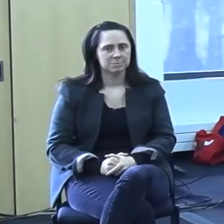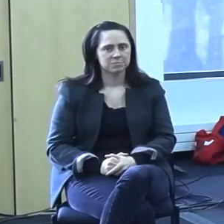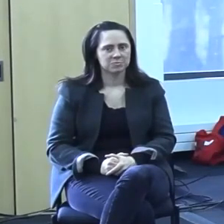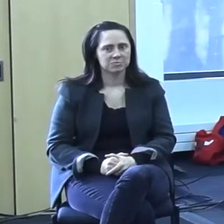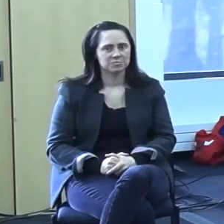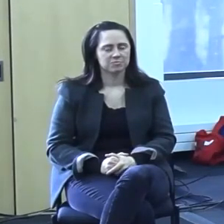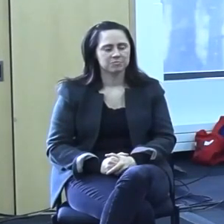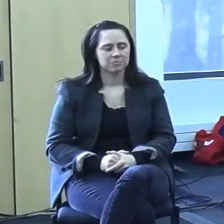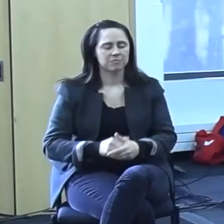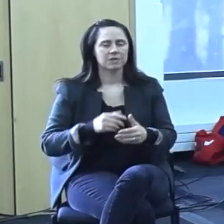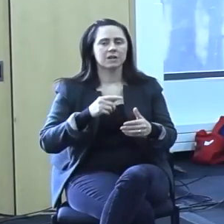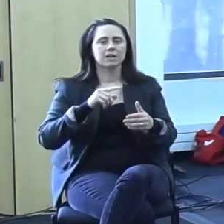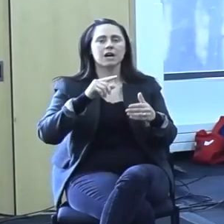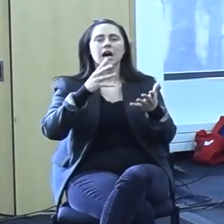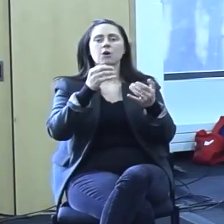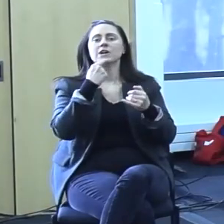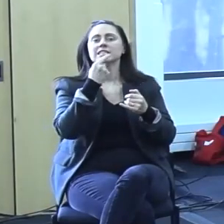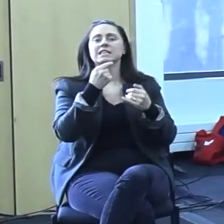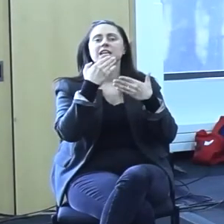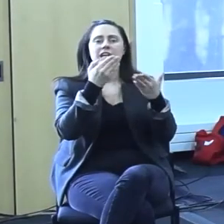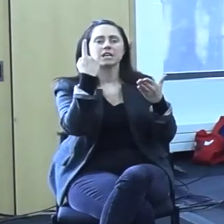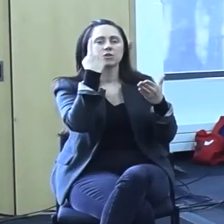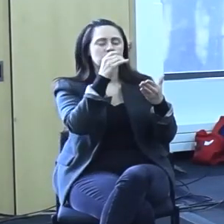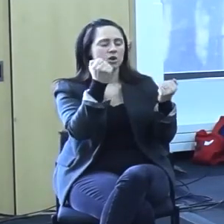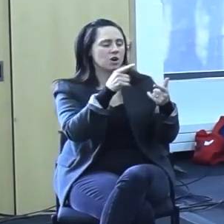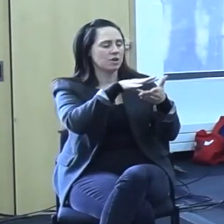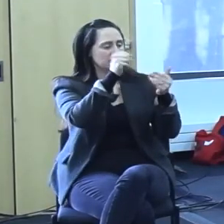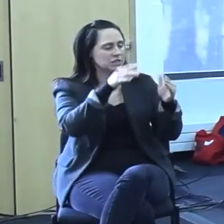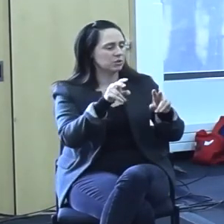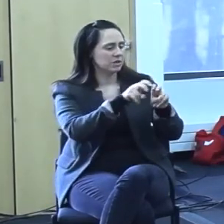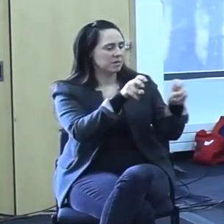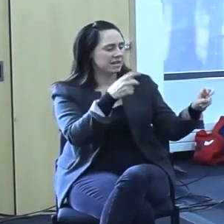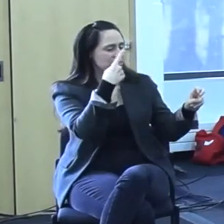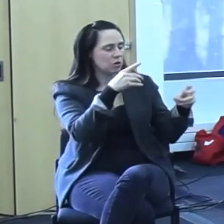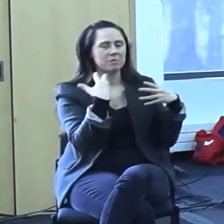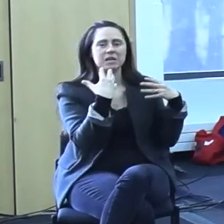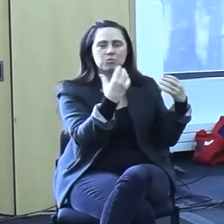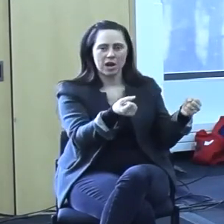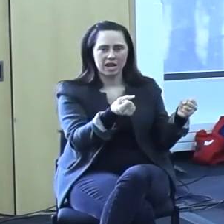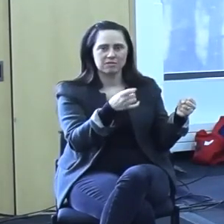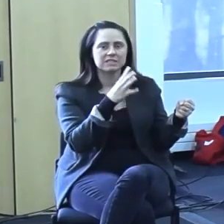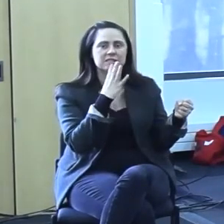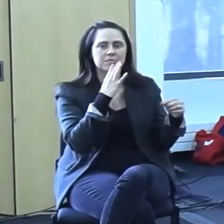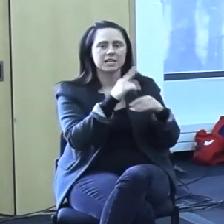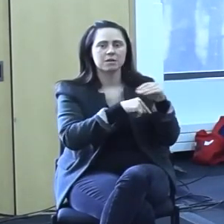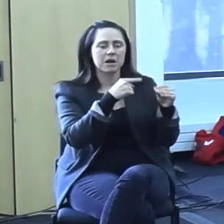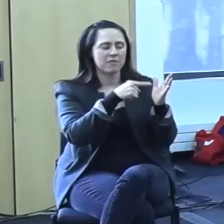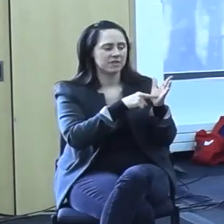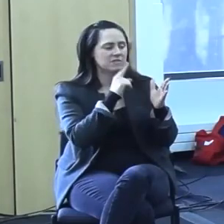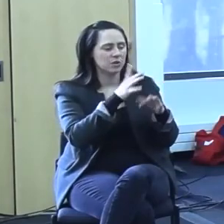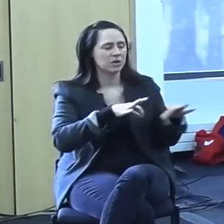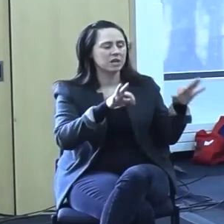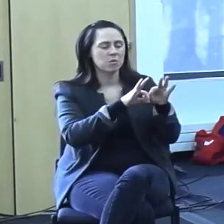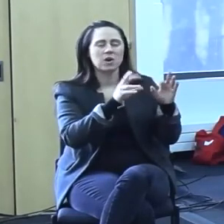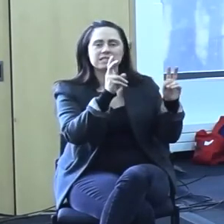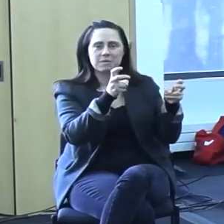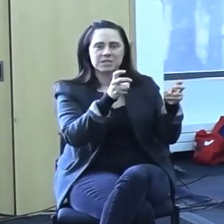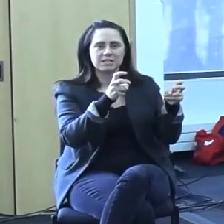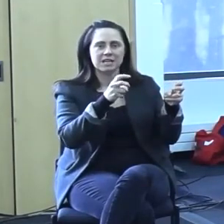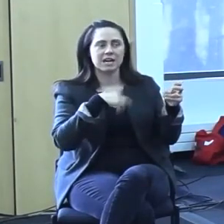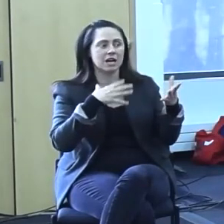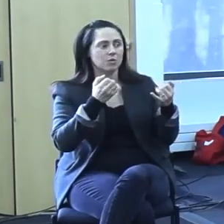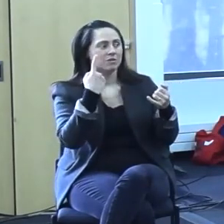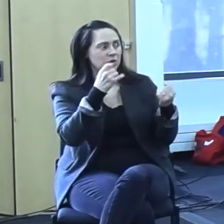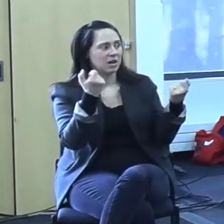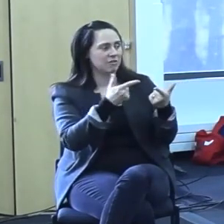I just like to say thank you to all the student panelists for being brave to speak about this very important subject. So I would like for